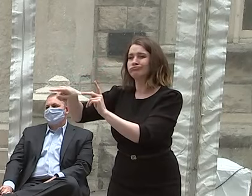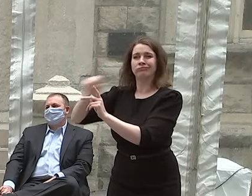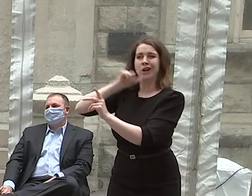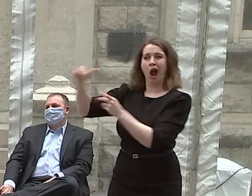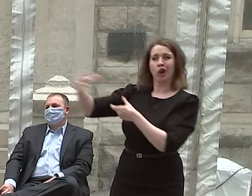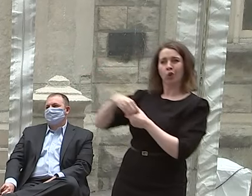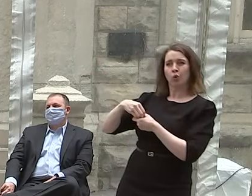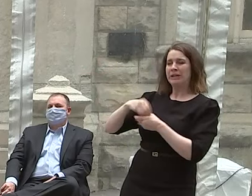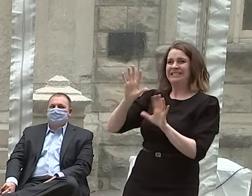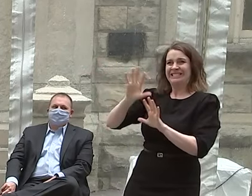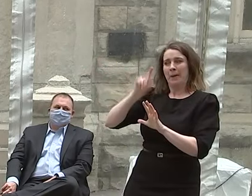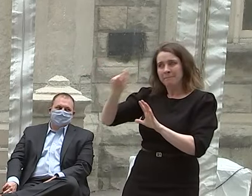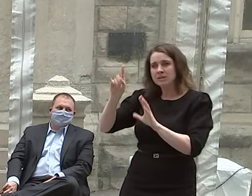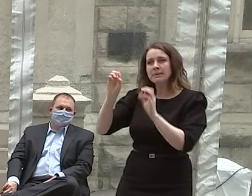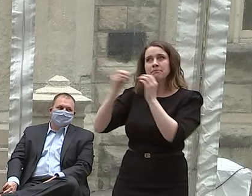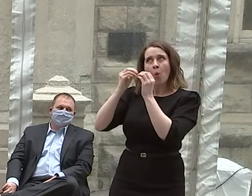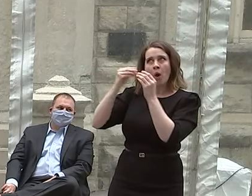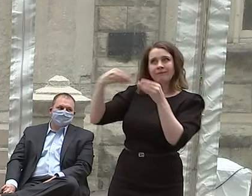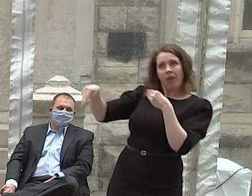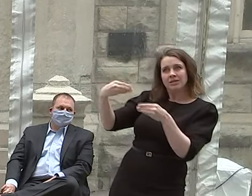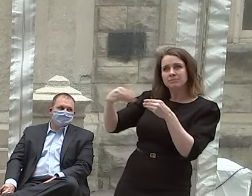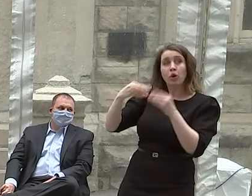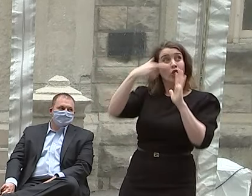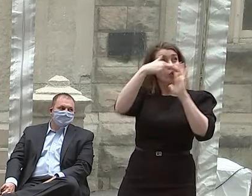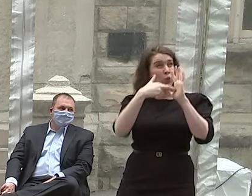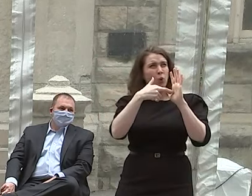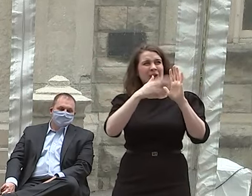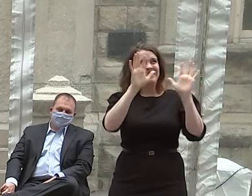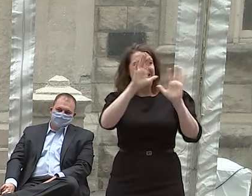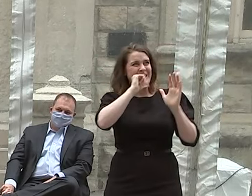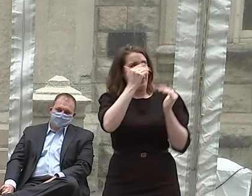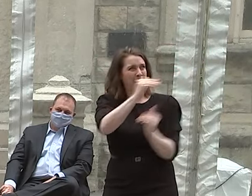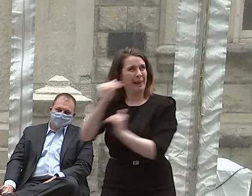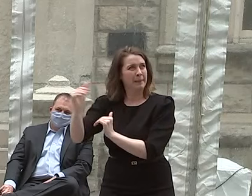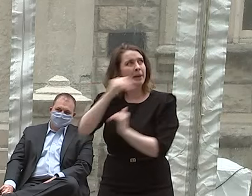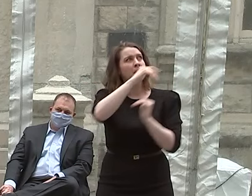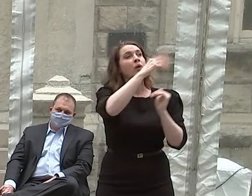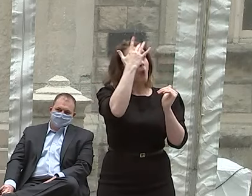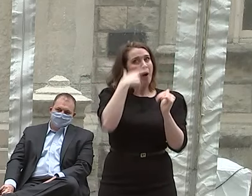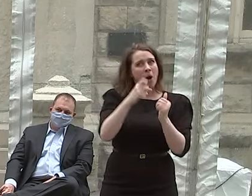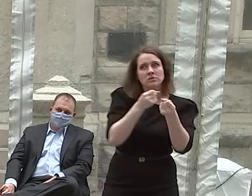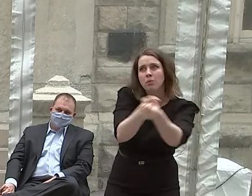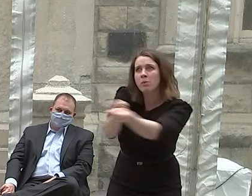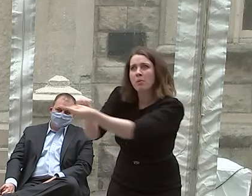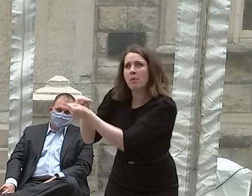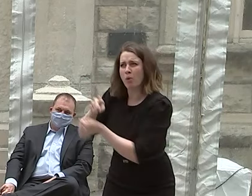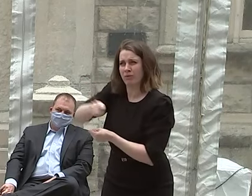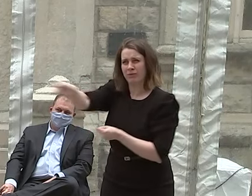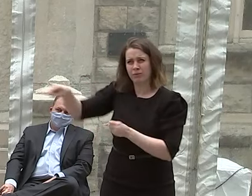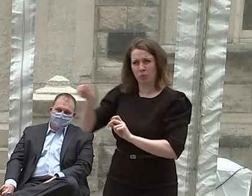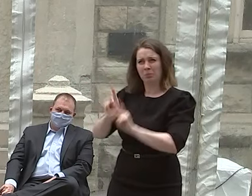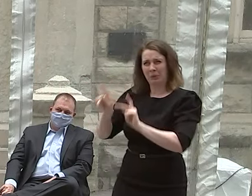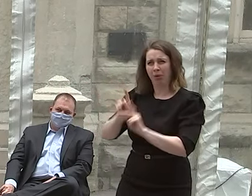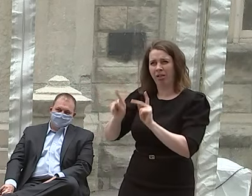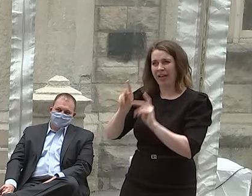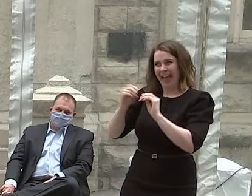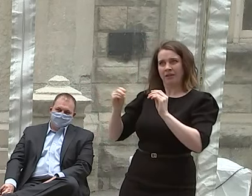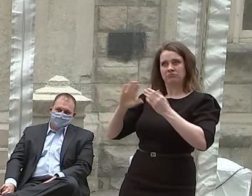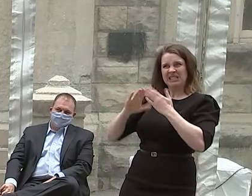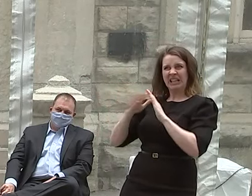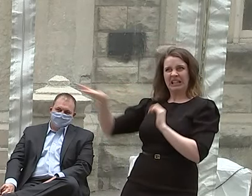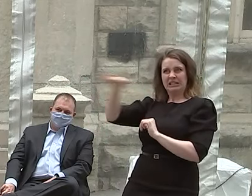well. We're looking at ways in which we can get more supports to most vulnerable aspects of our